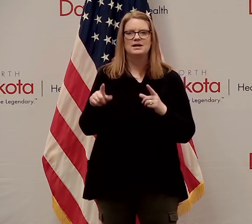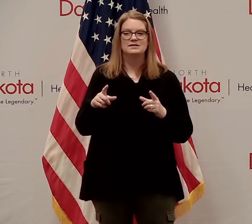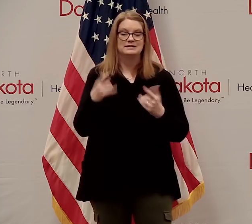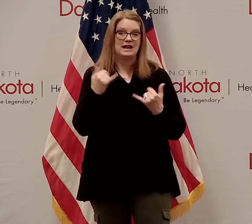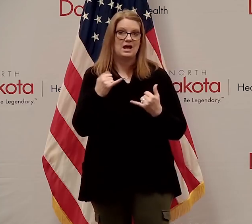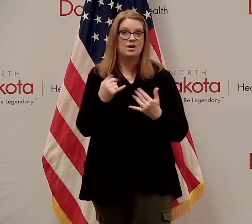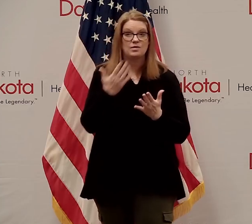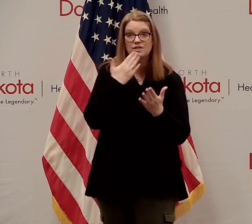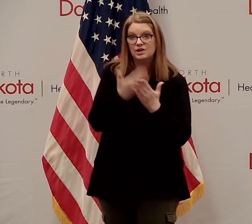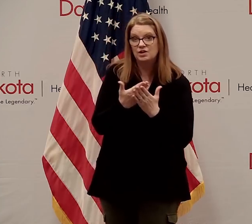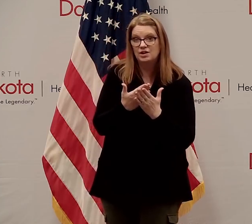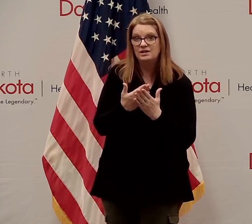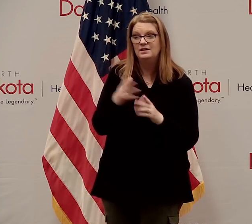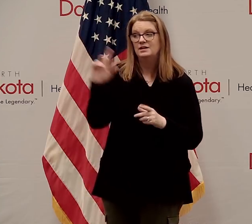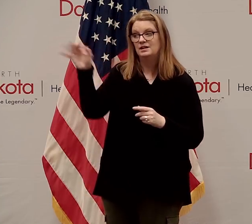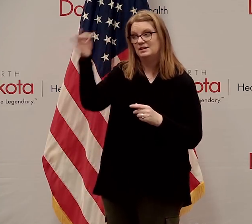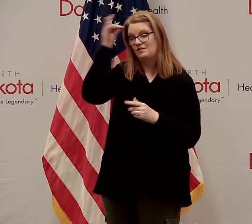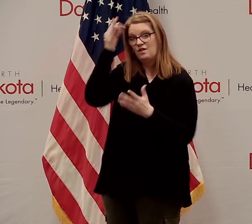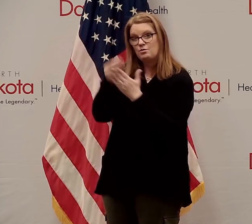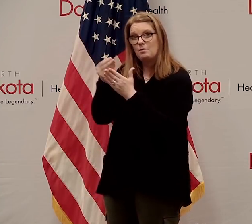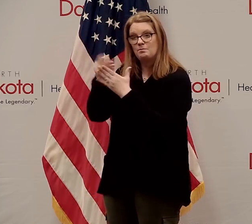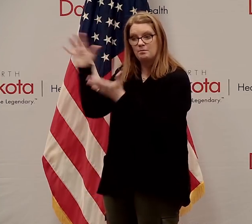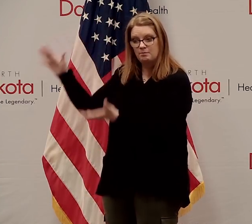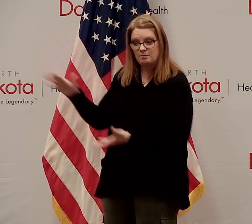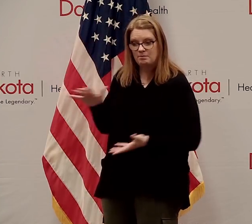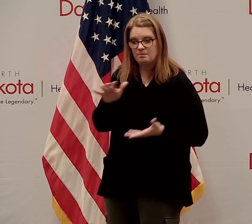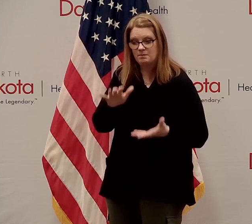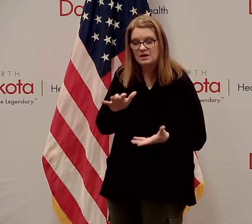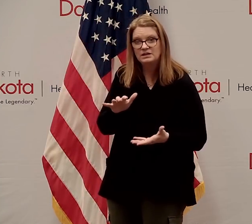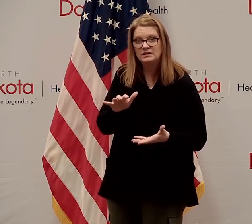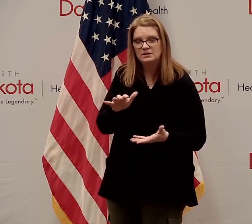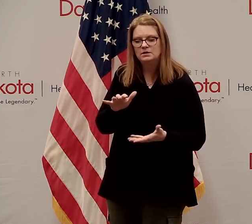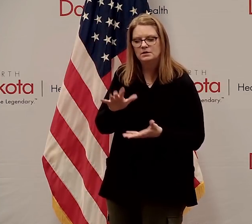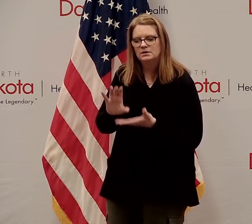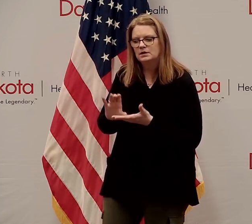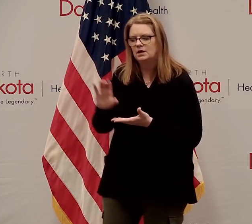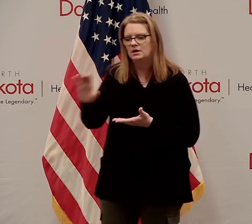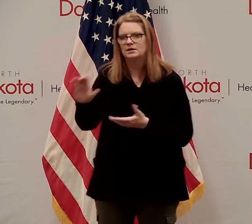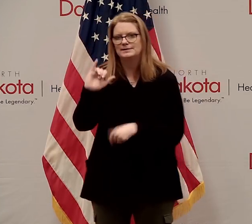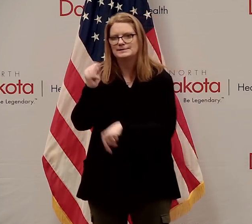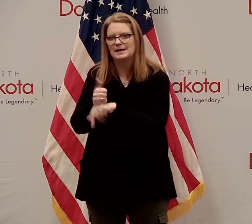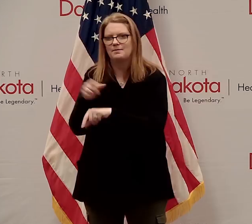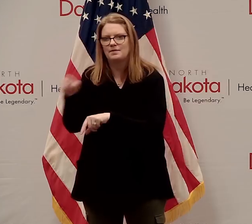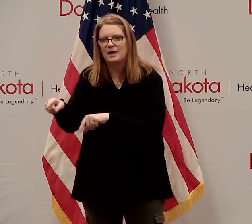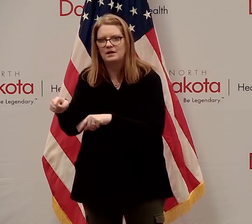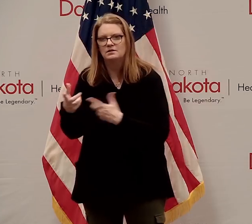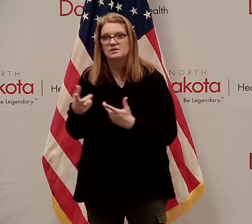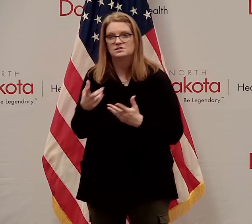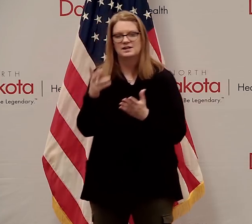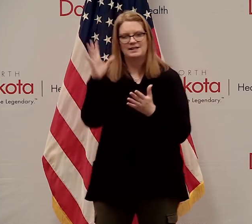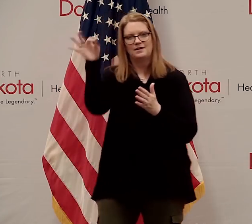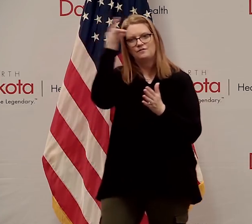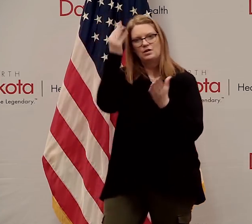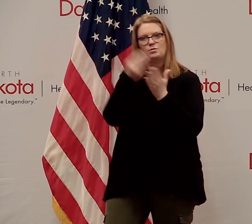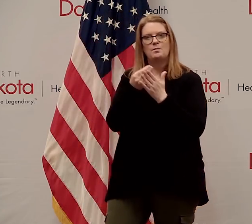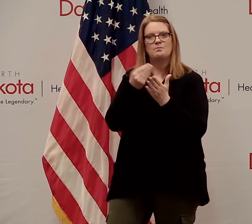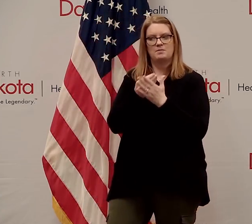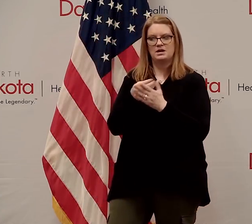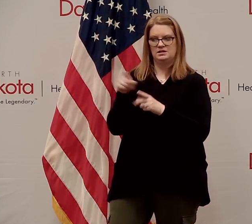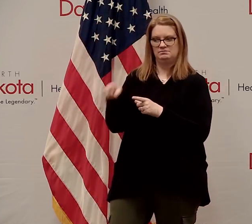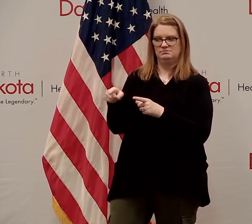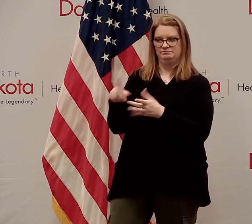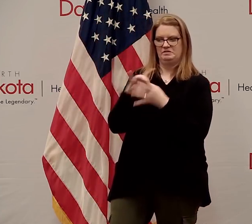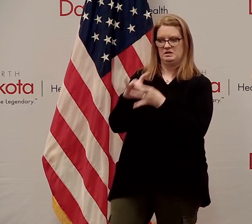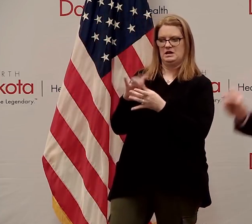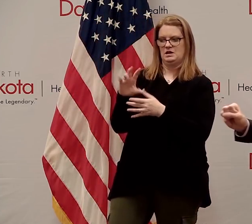funds that we're receiving can go exactly towards this kind of capability. The federal funds that states are receiving should go to things that are related